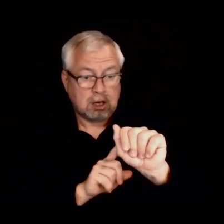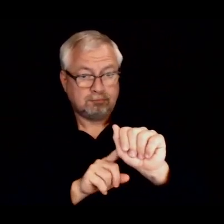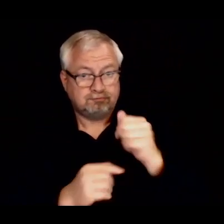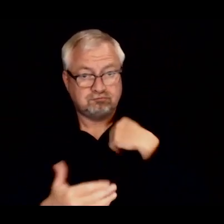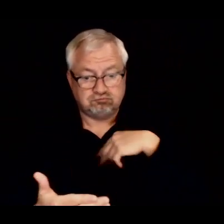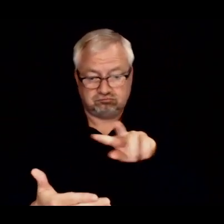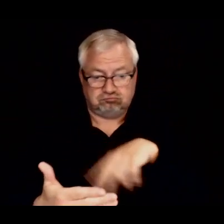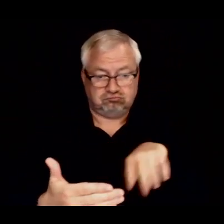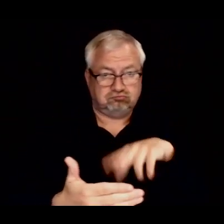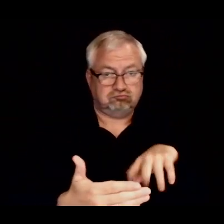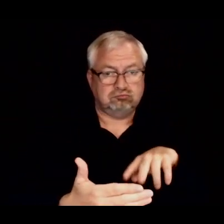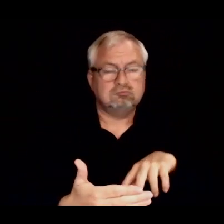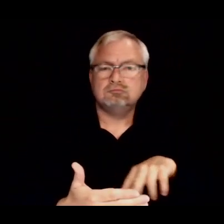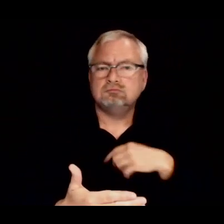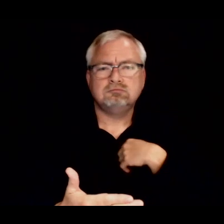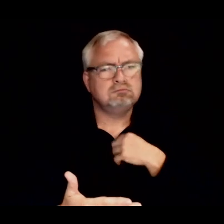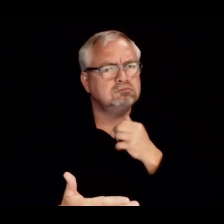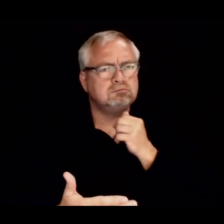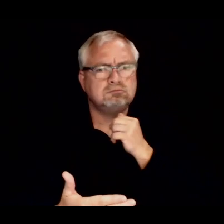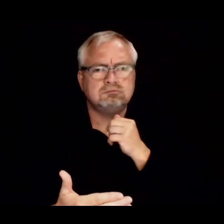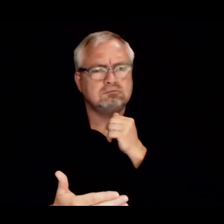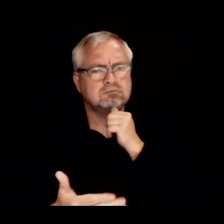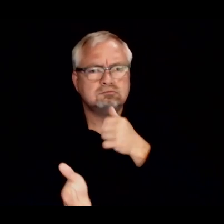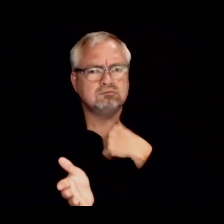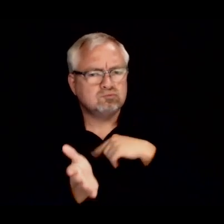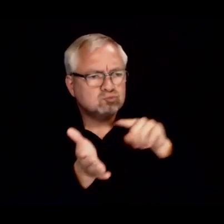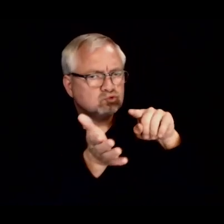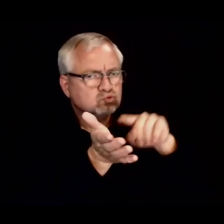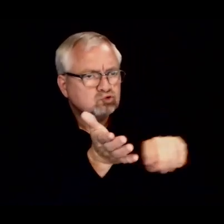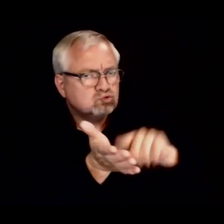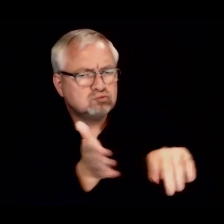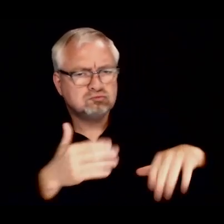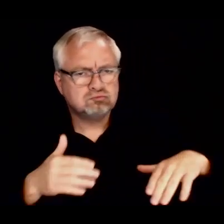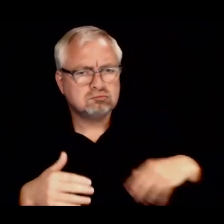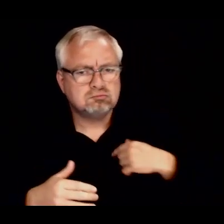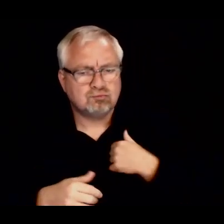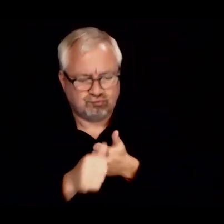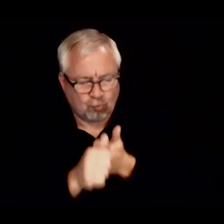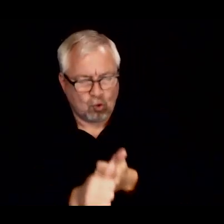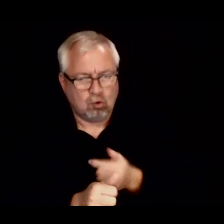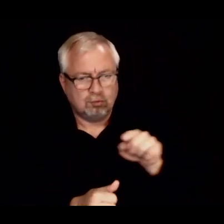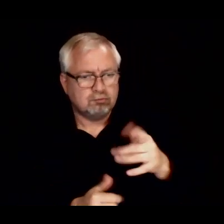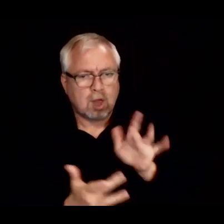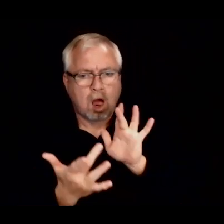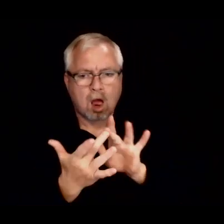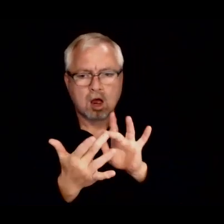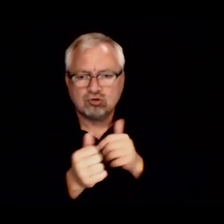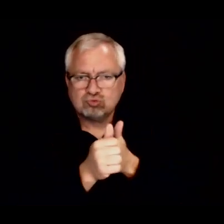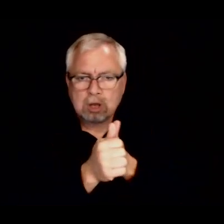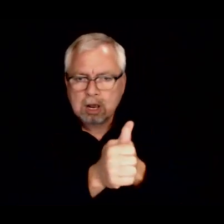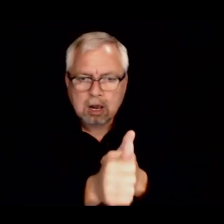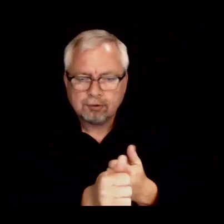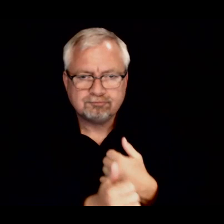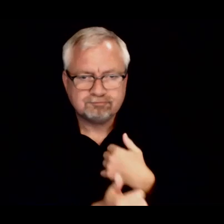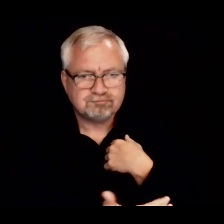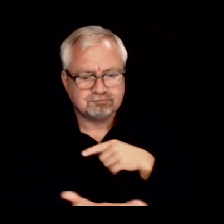study to be able to comment on that. But certainly, as you know, we have modified our